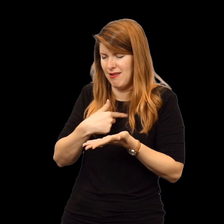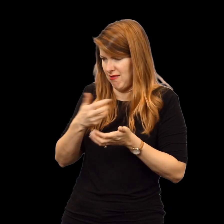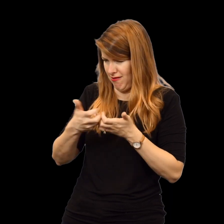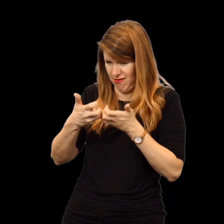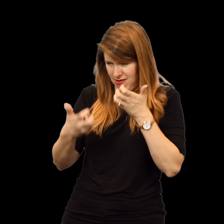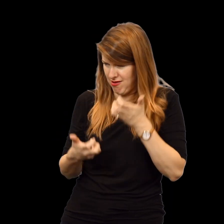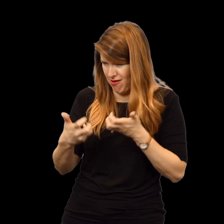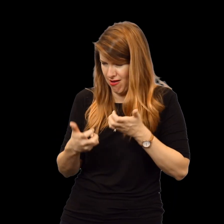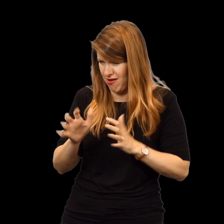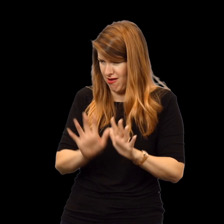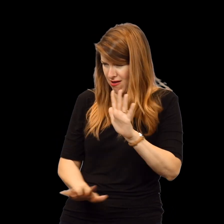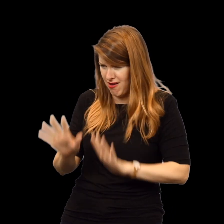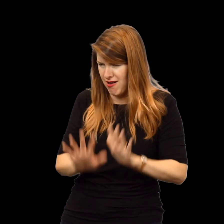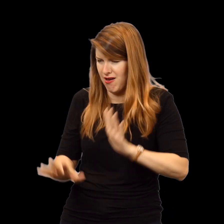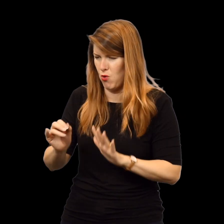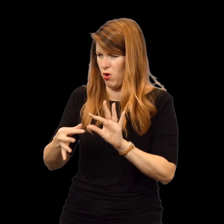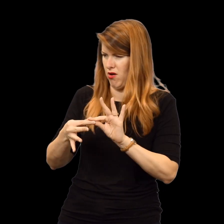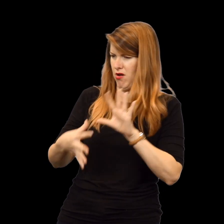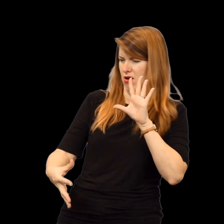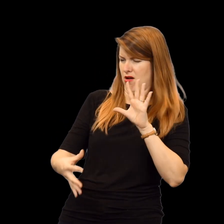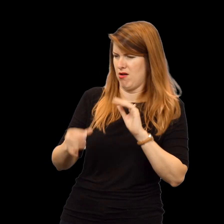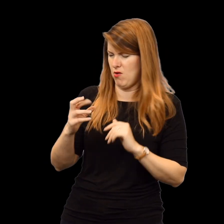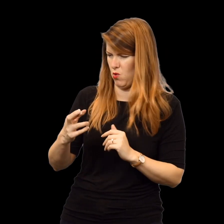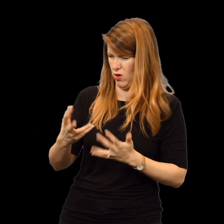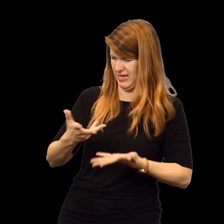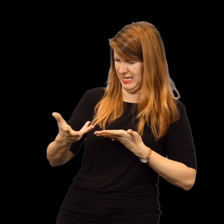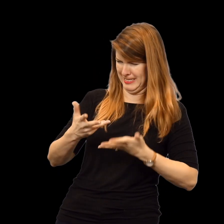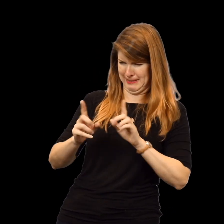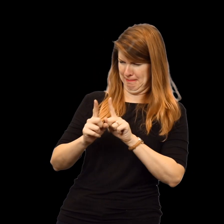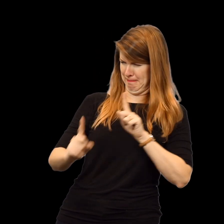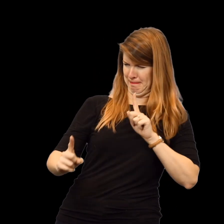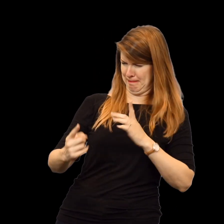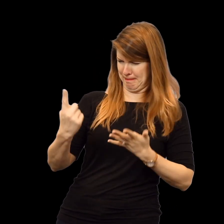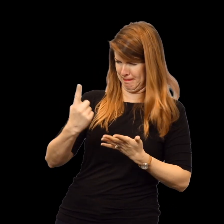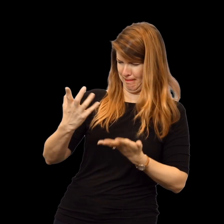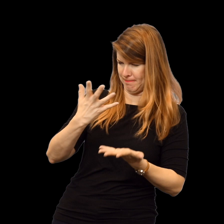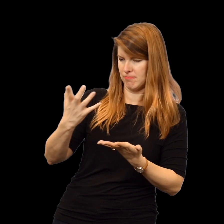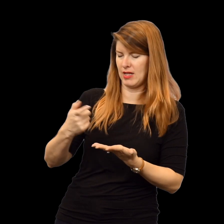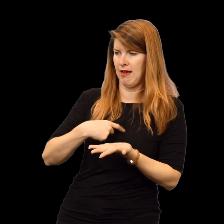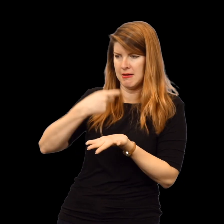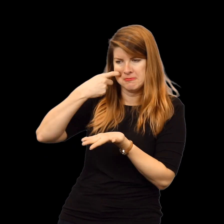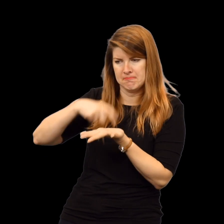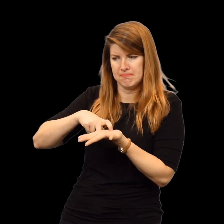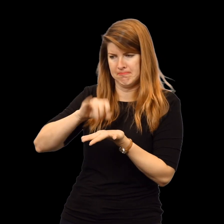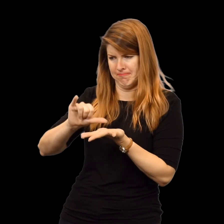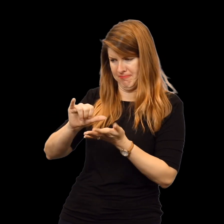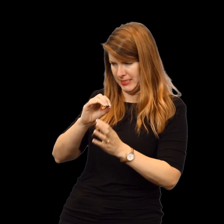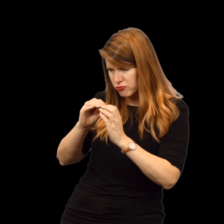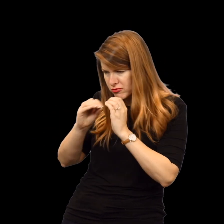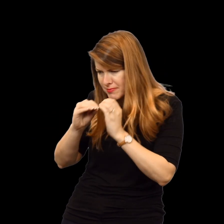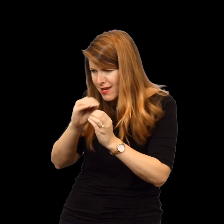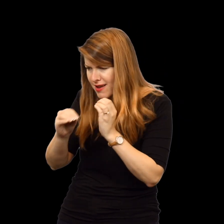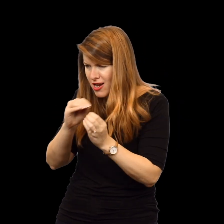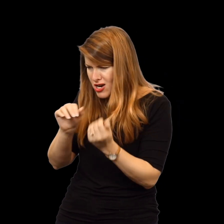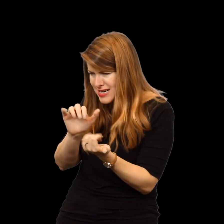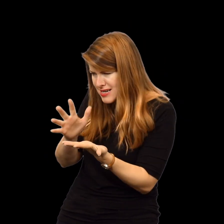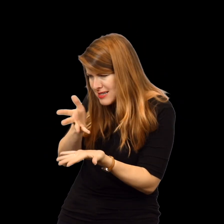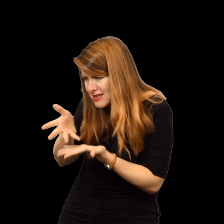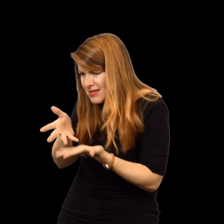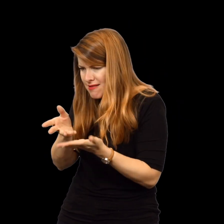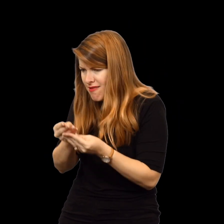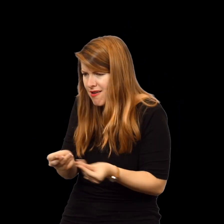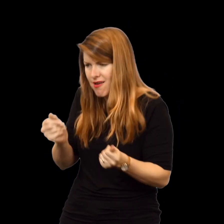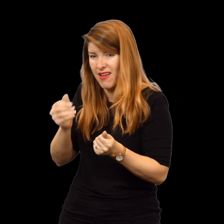notice that we're out of sync, or we're disconnected, or we're detached, and I can do what I need to repair that